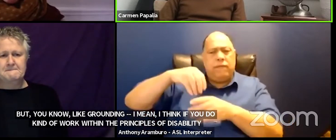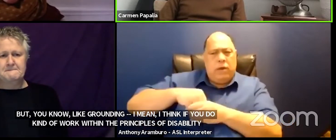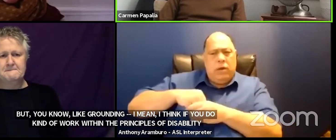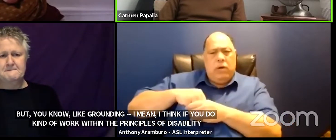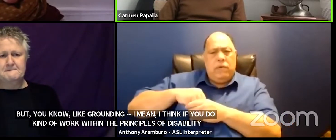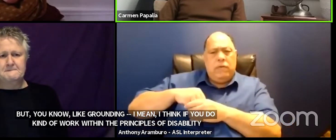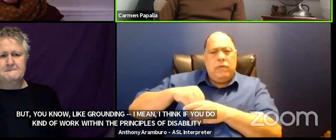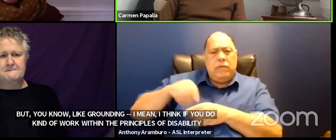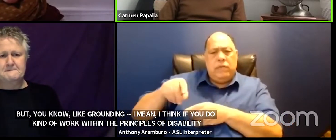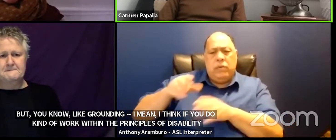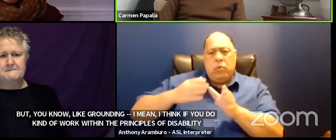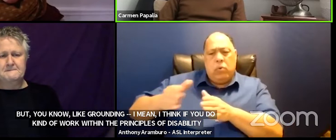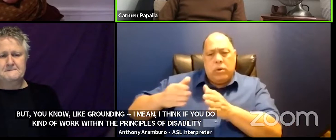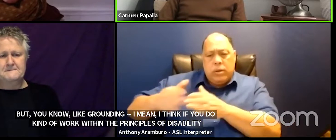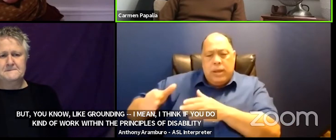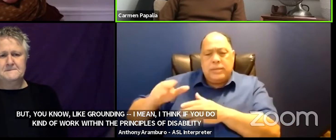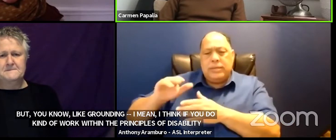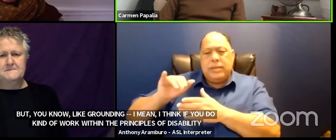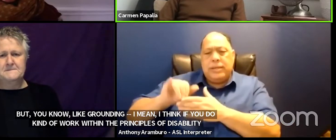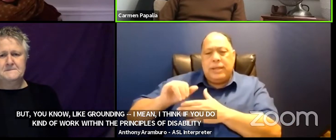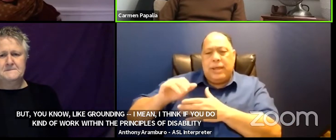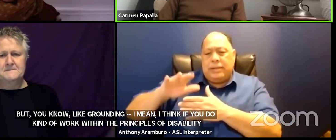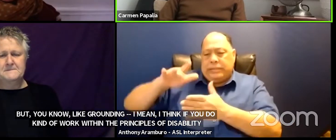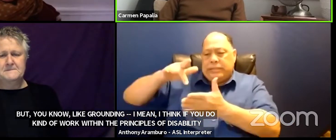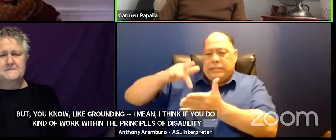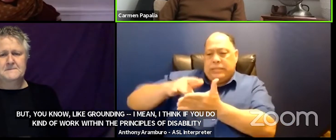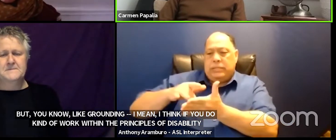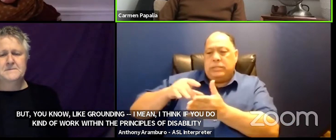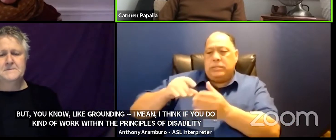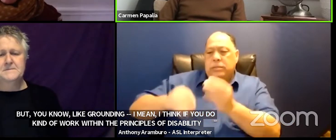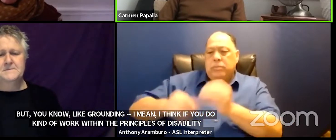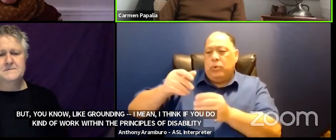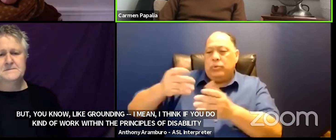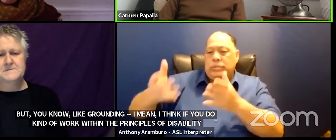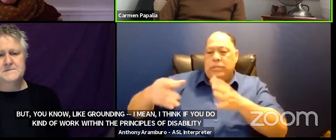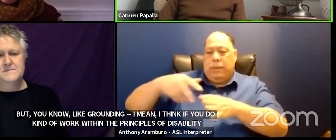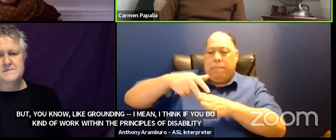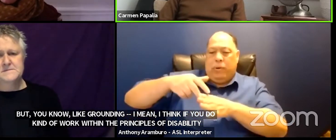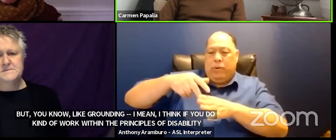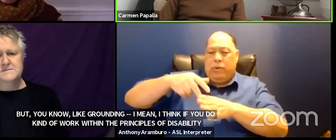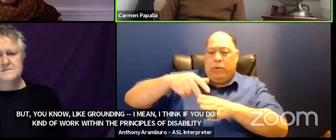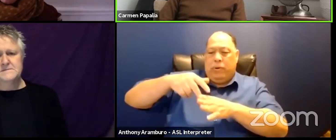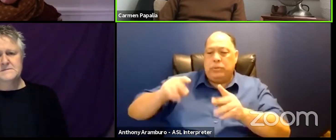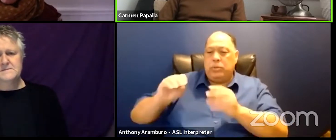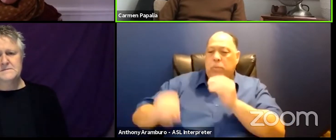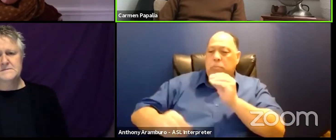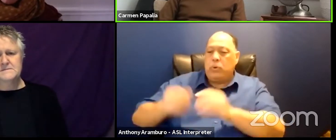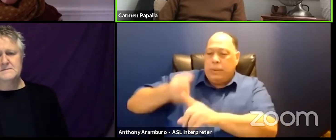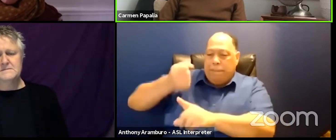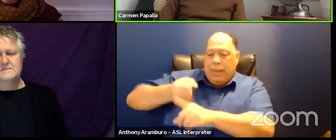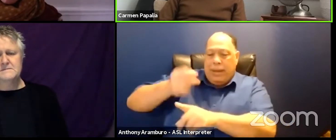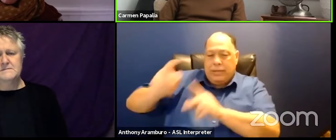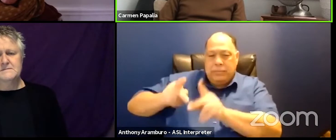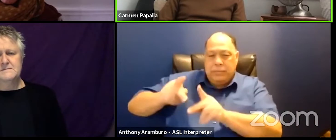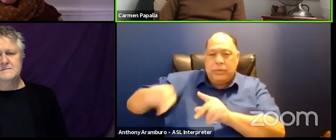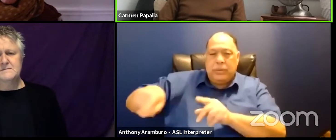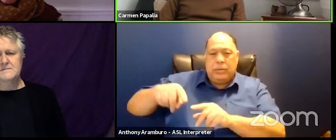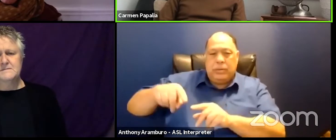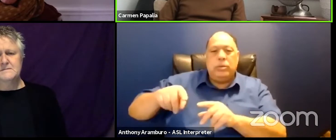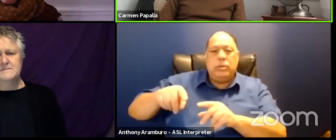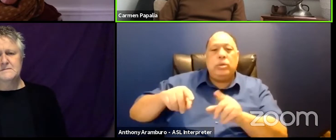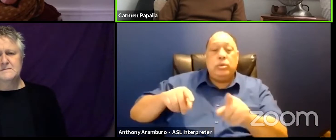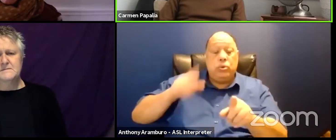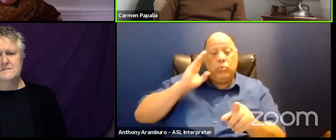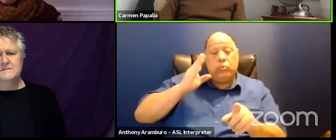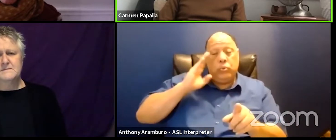know, organizing that centers the most marginalized, that and the most impacted, and you will be